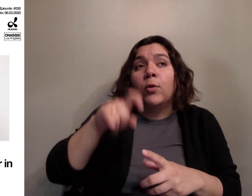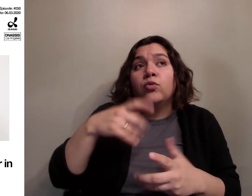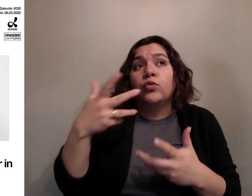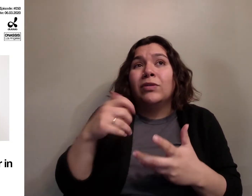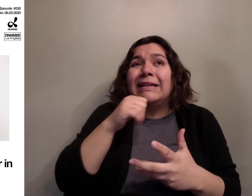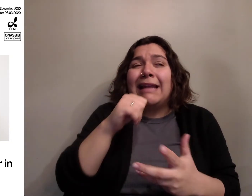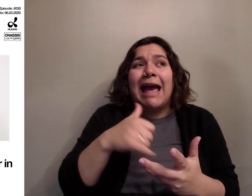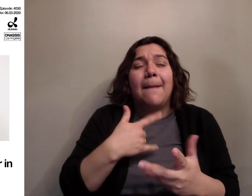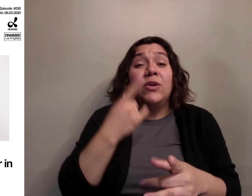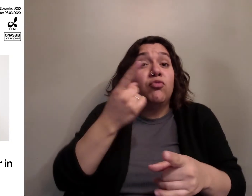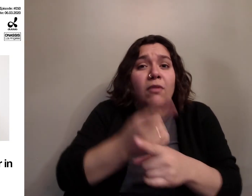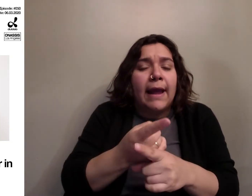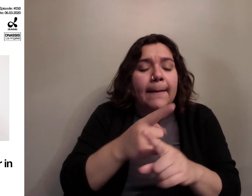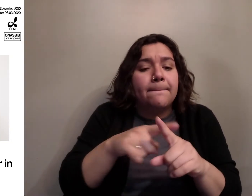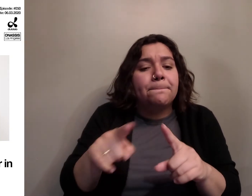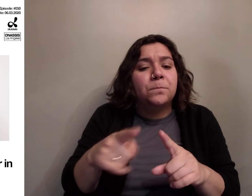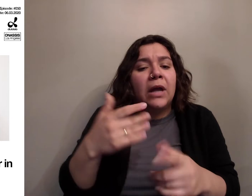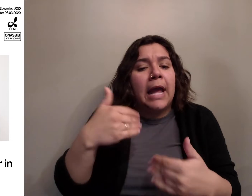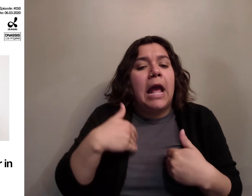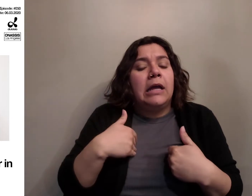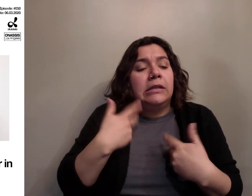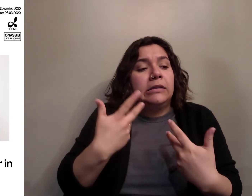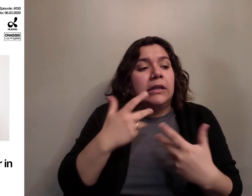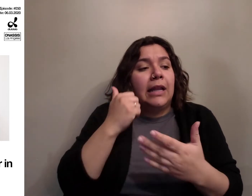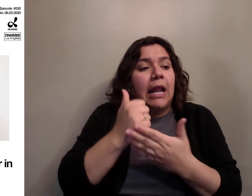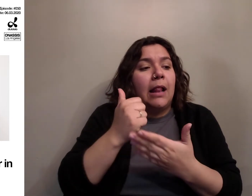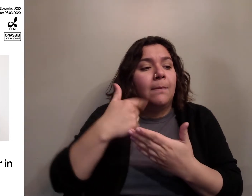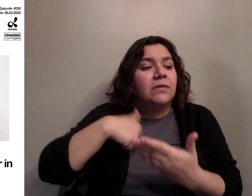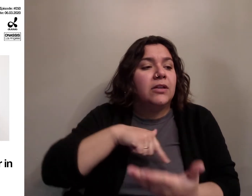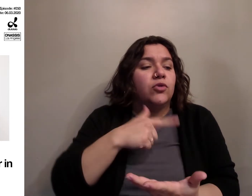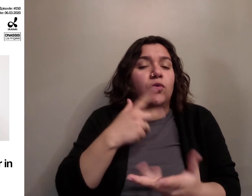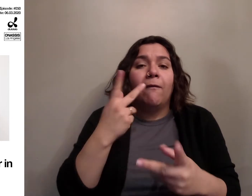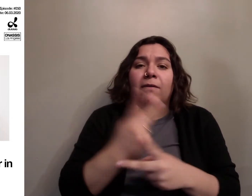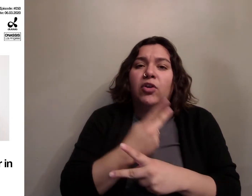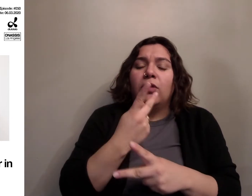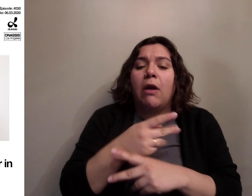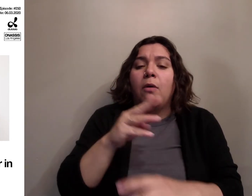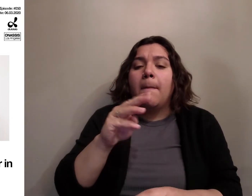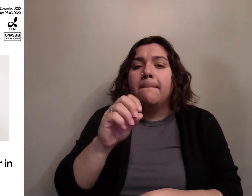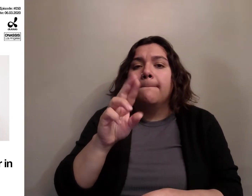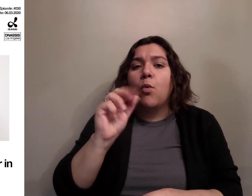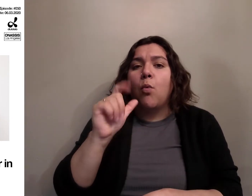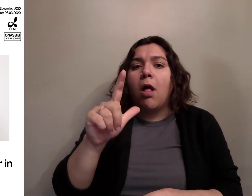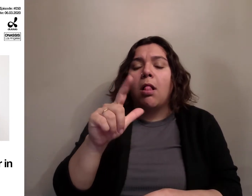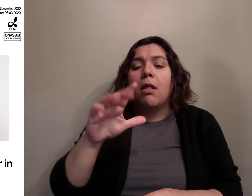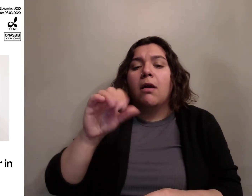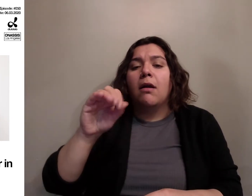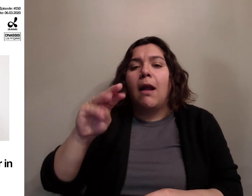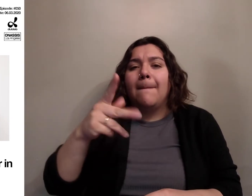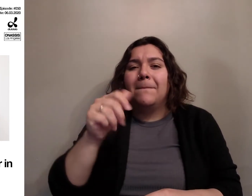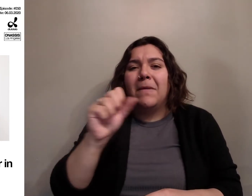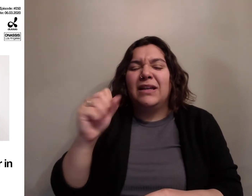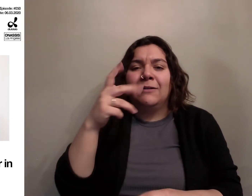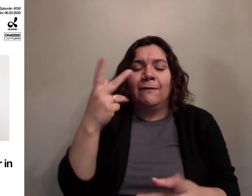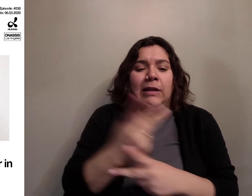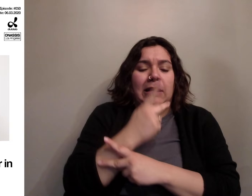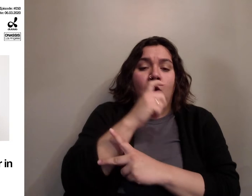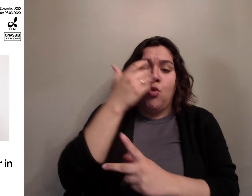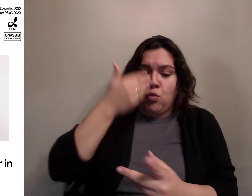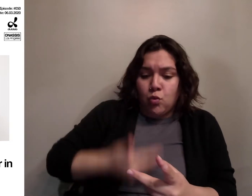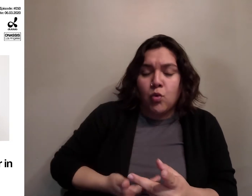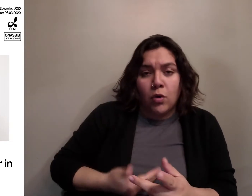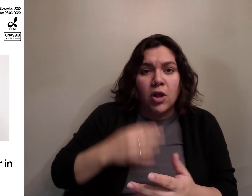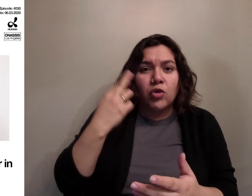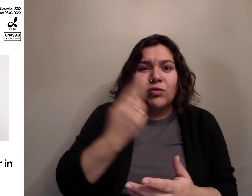because poetry is supposed to not necessarily be right, but it helps us get to a moral compass and